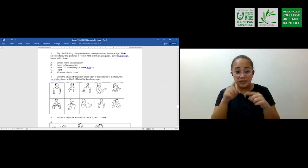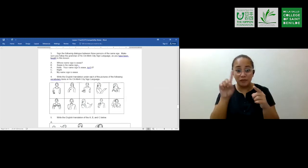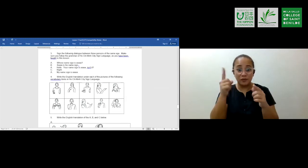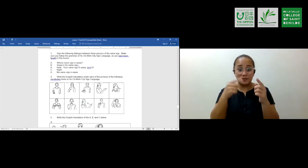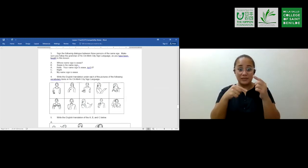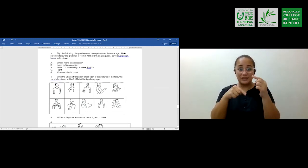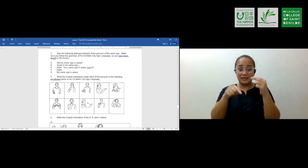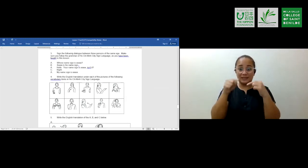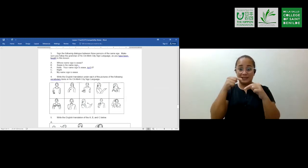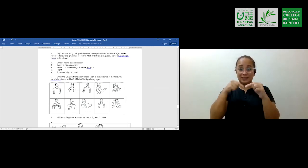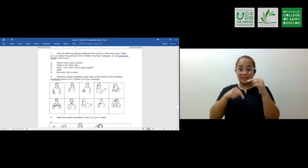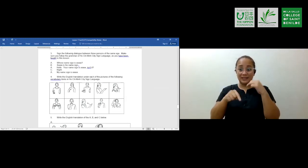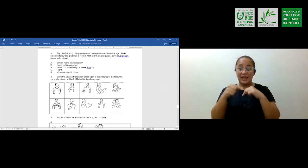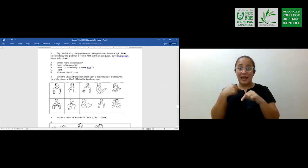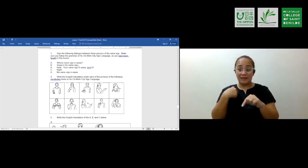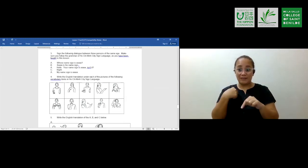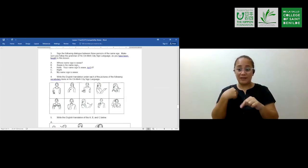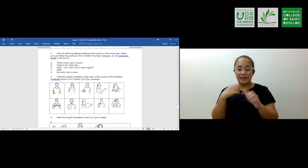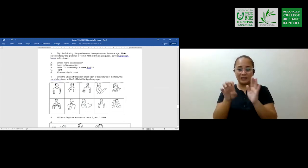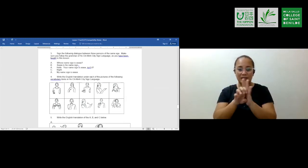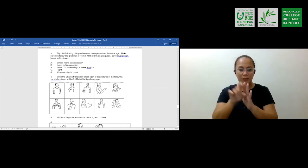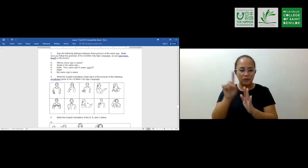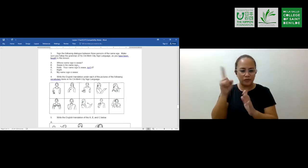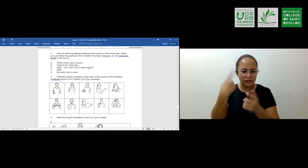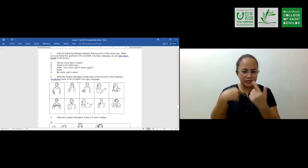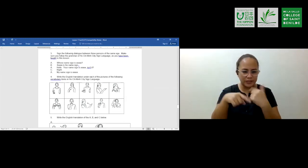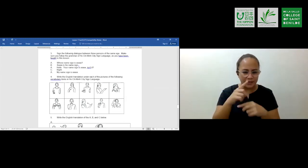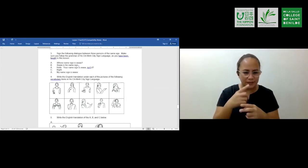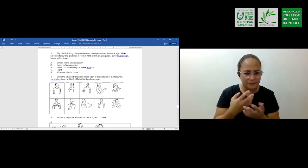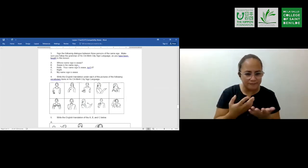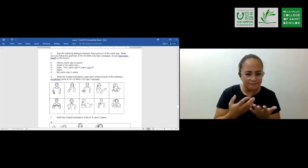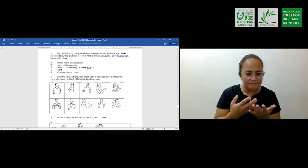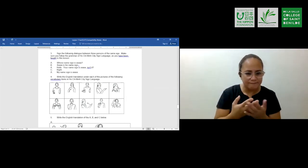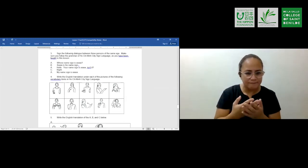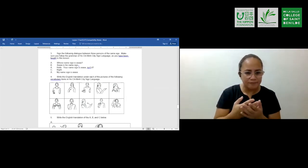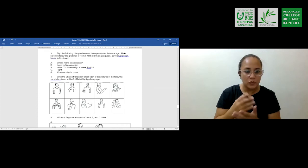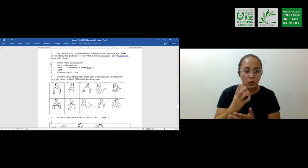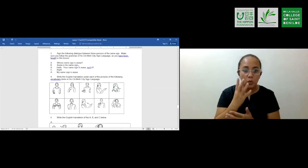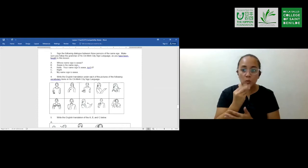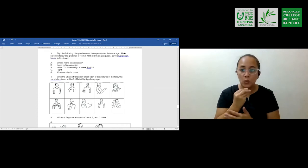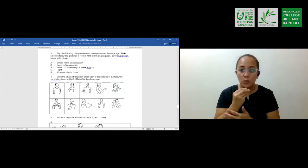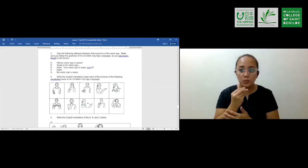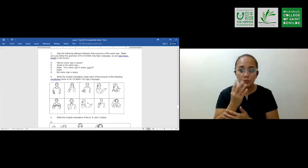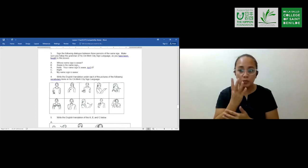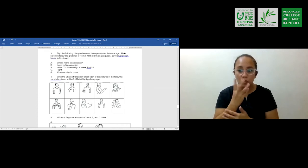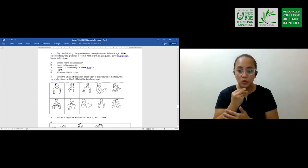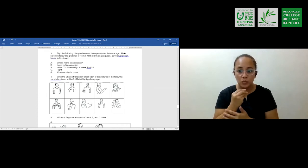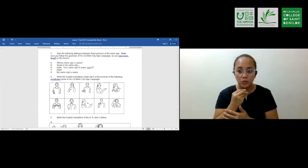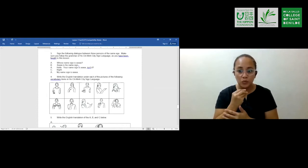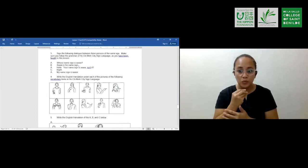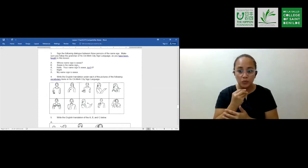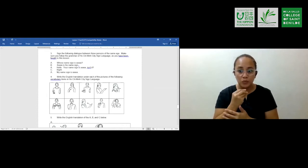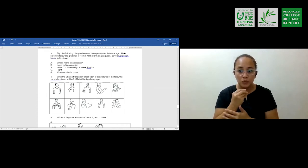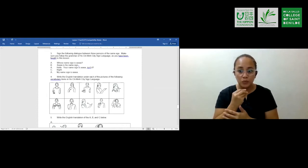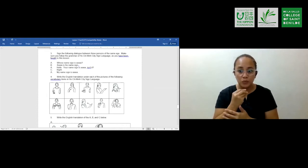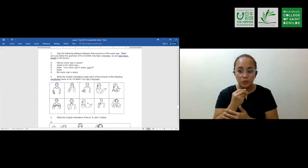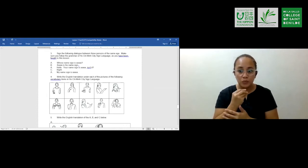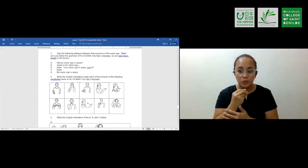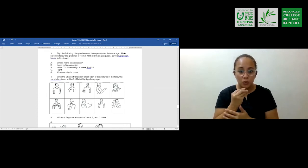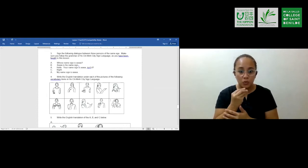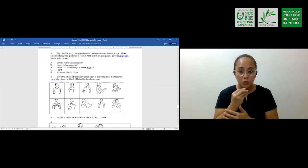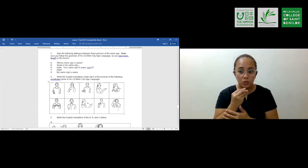But for example, the first sign is who. The first sign on the left right here